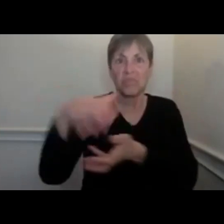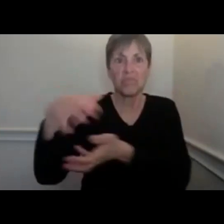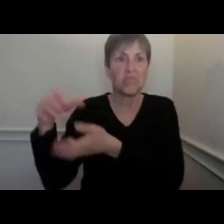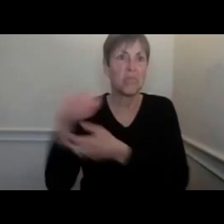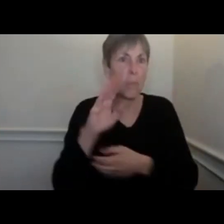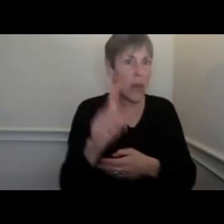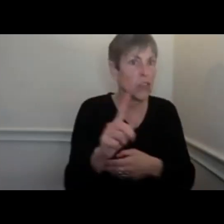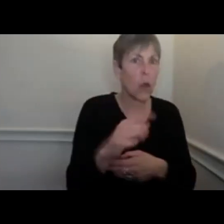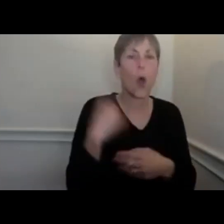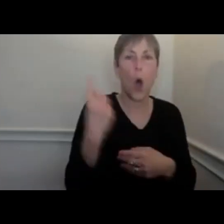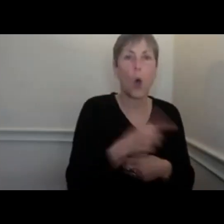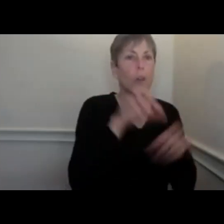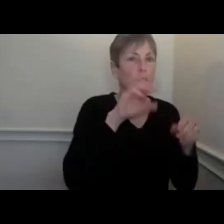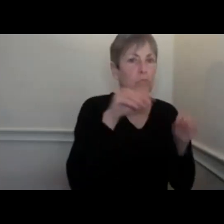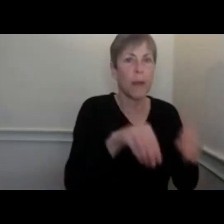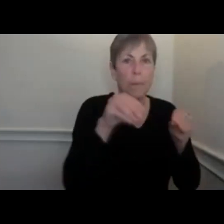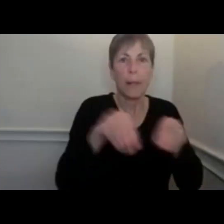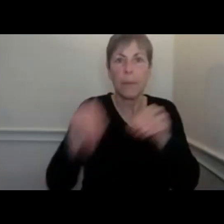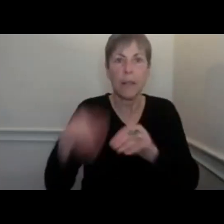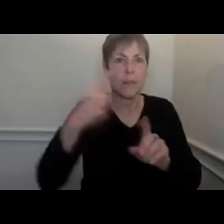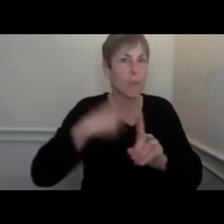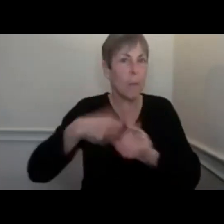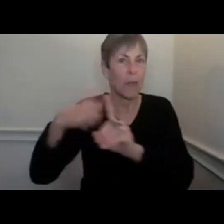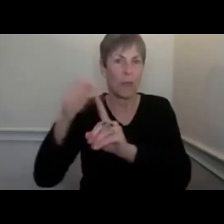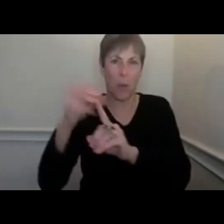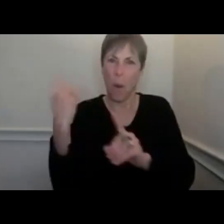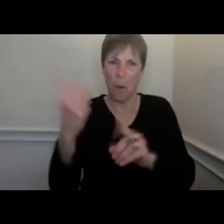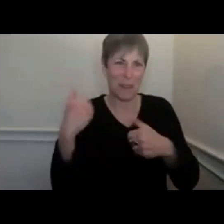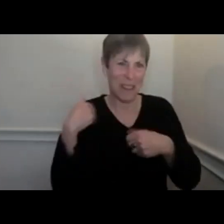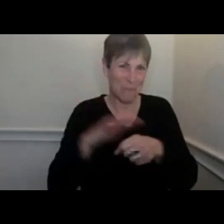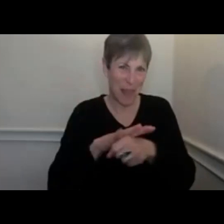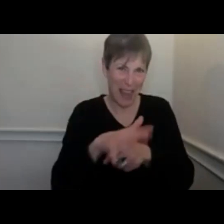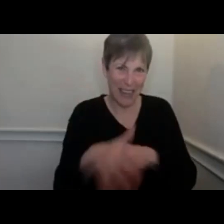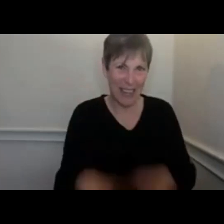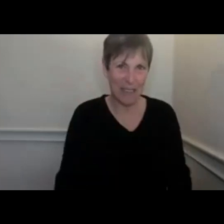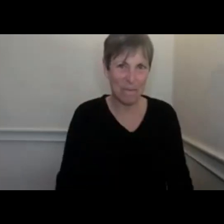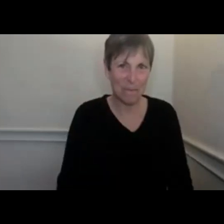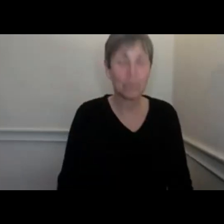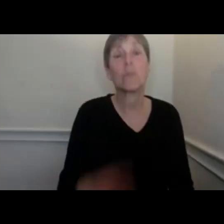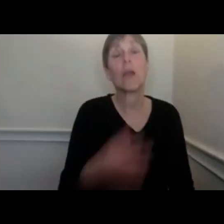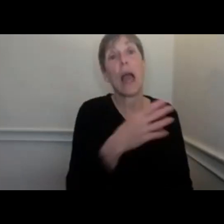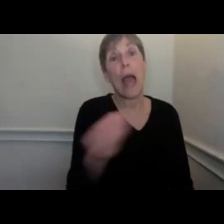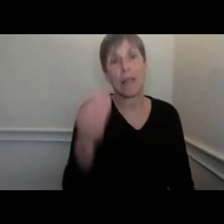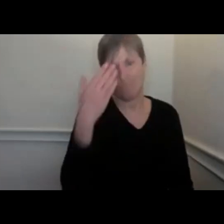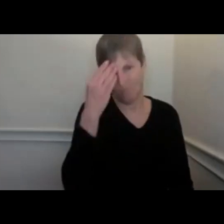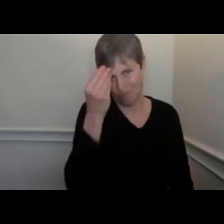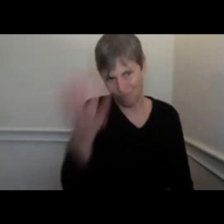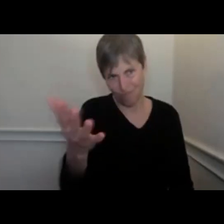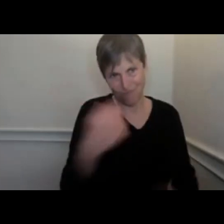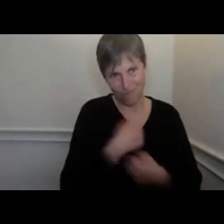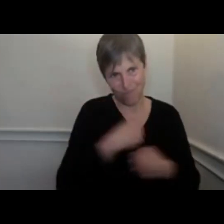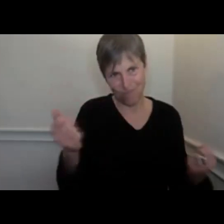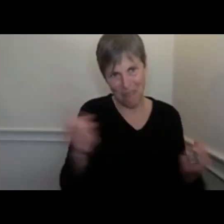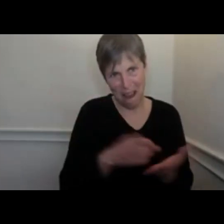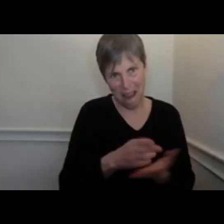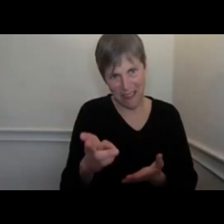of fresh, beautiful leaves. And also another just note of honesty, although I